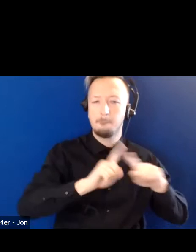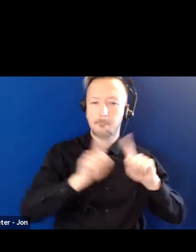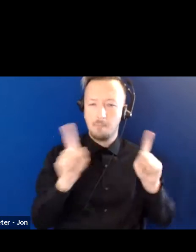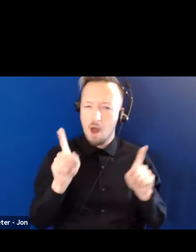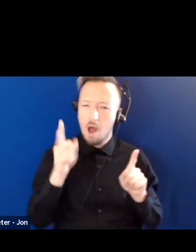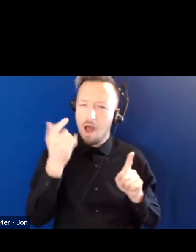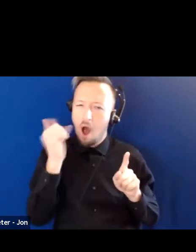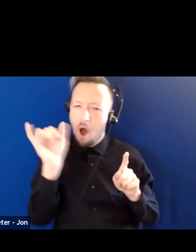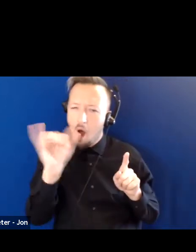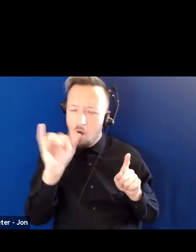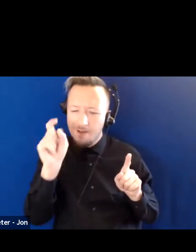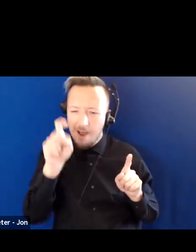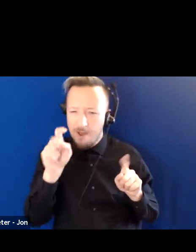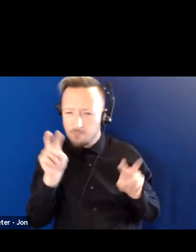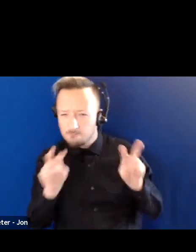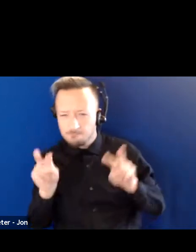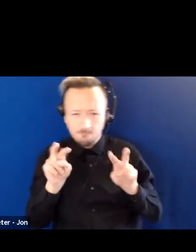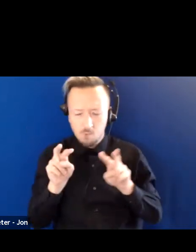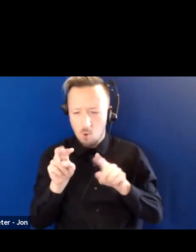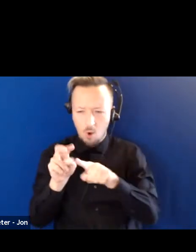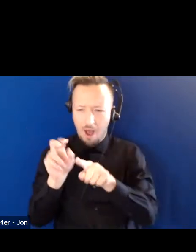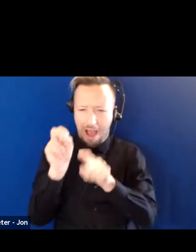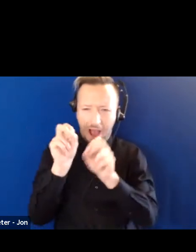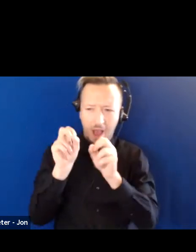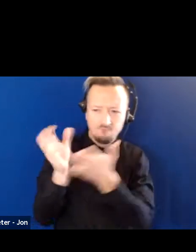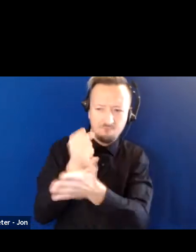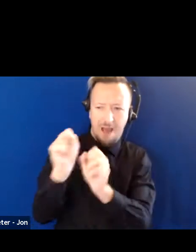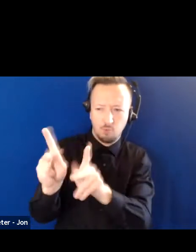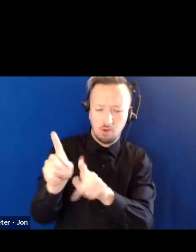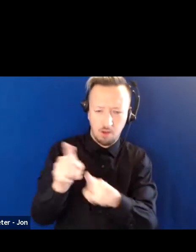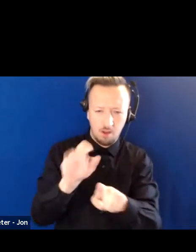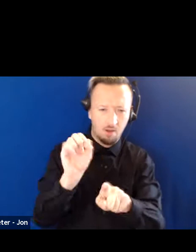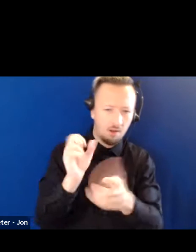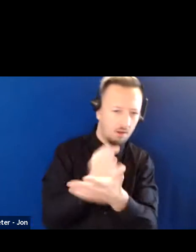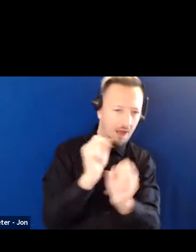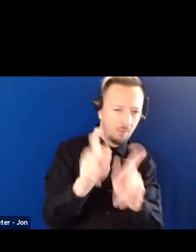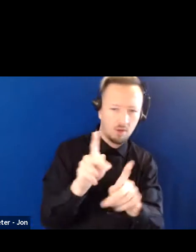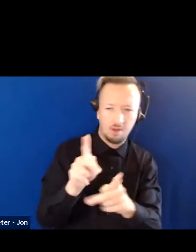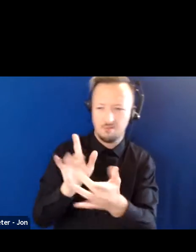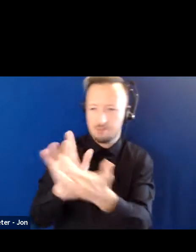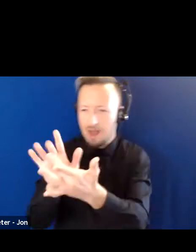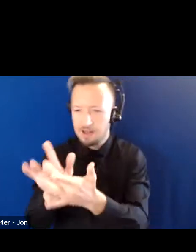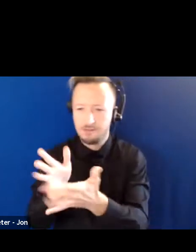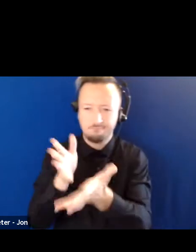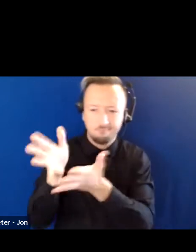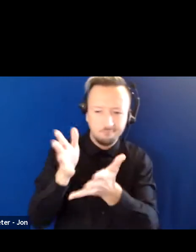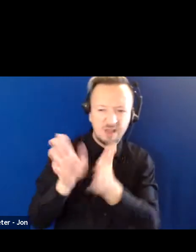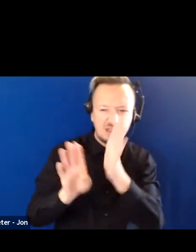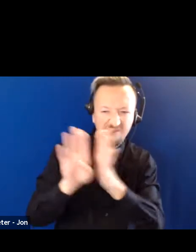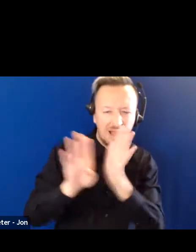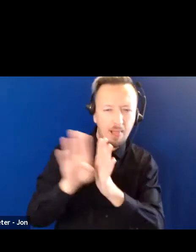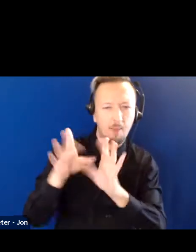those opportunities to either start conversations or develop those relationships,